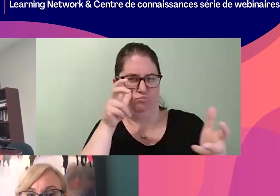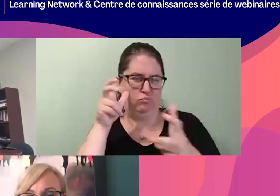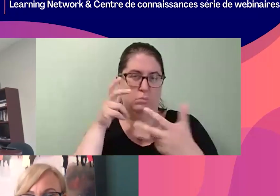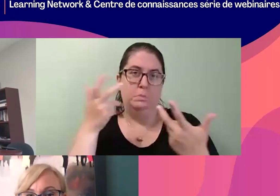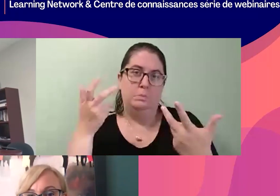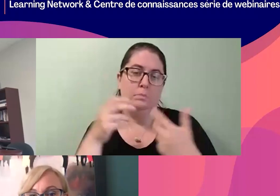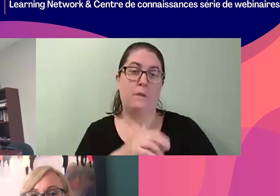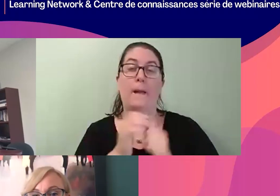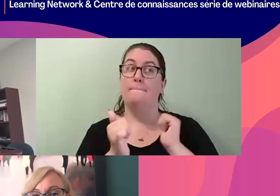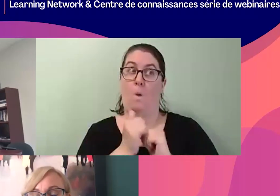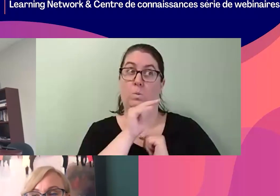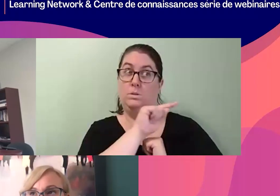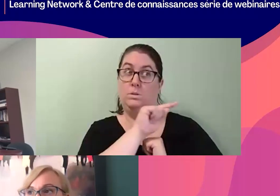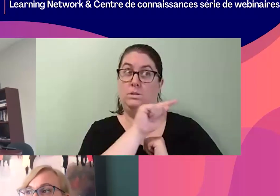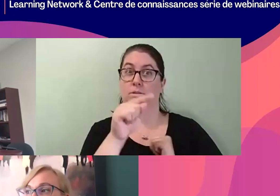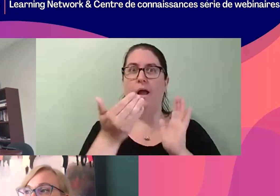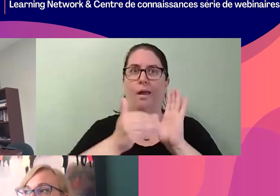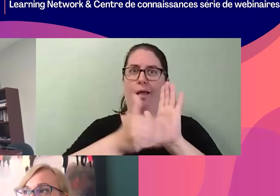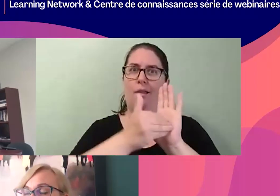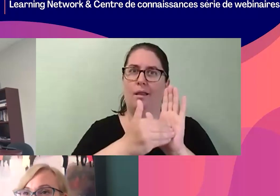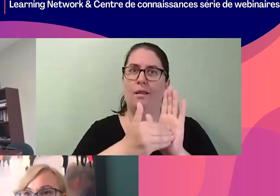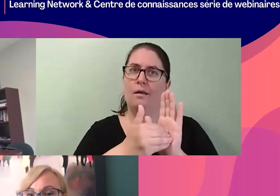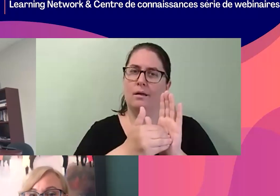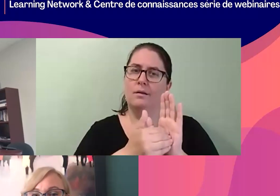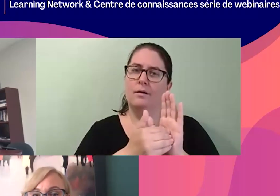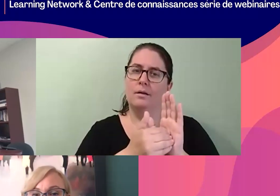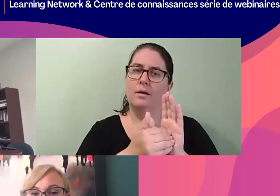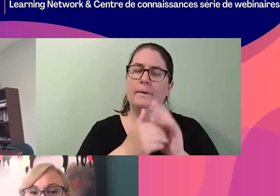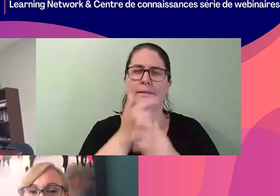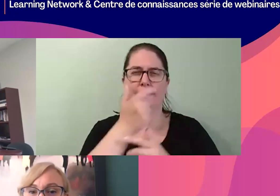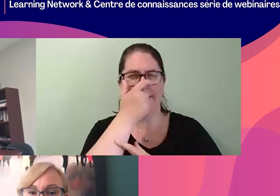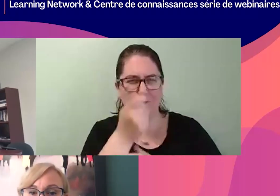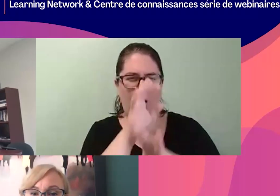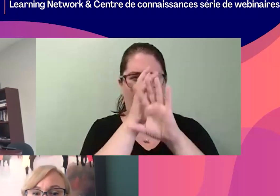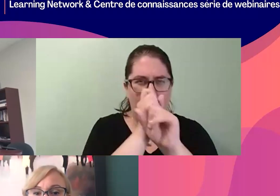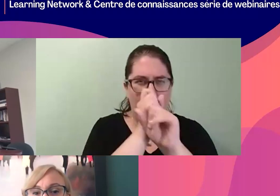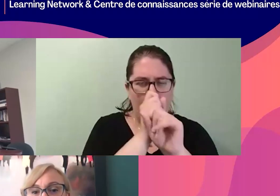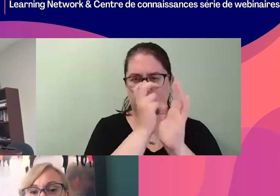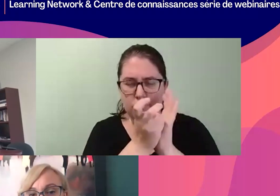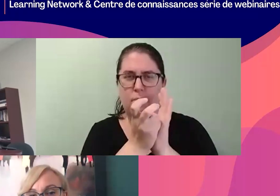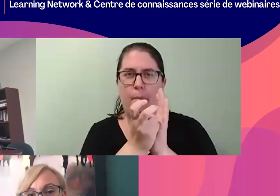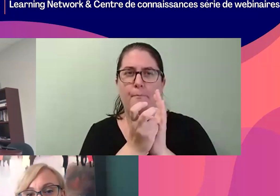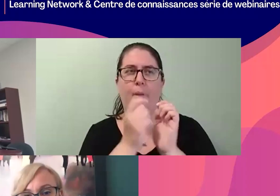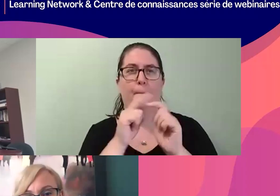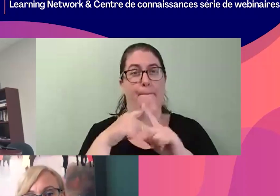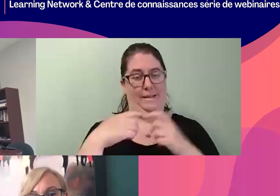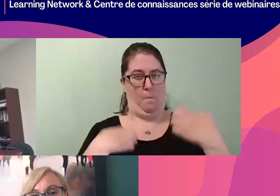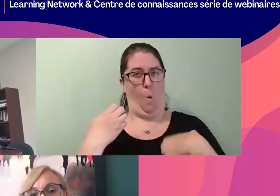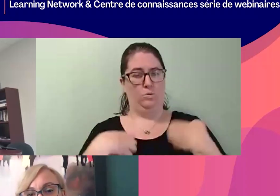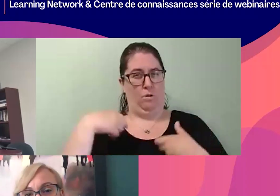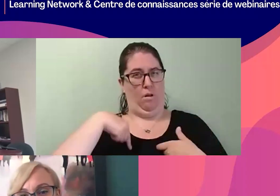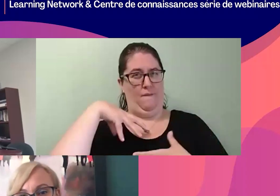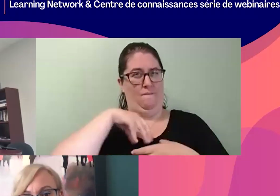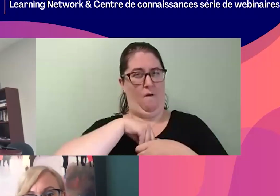people did it multiple times because they said it's really interesting, and since it's emotional, we do need some time